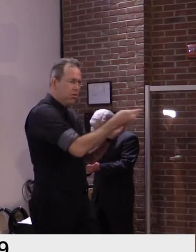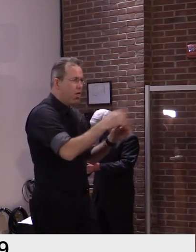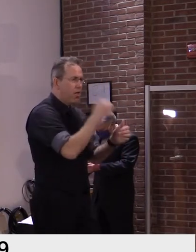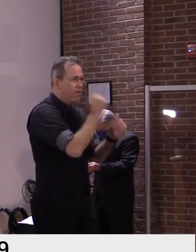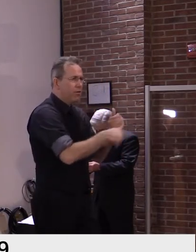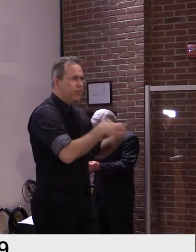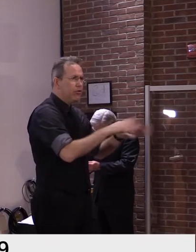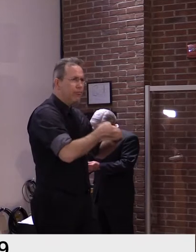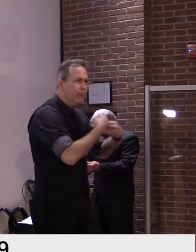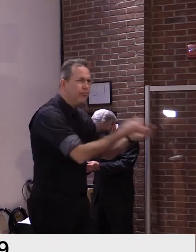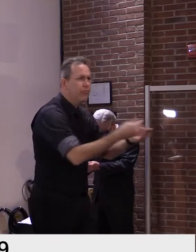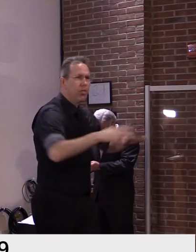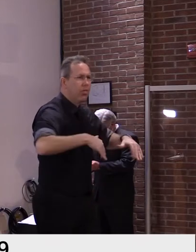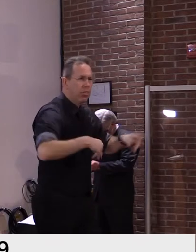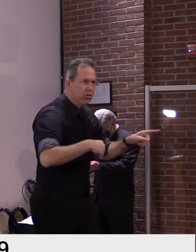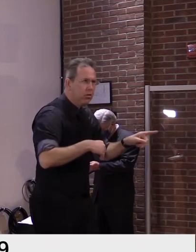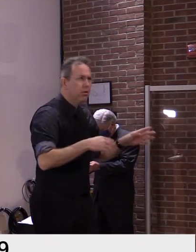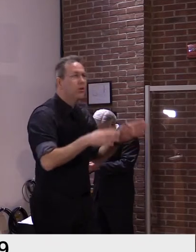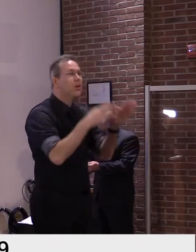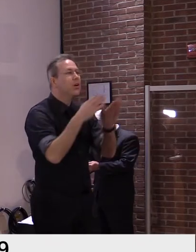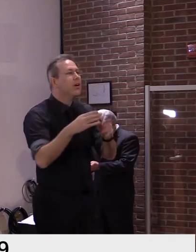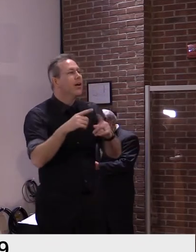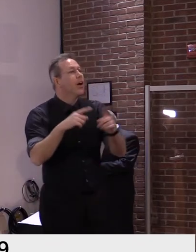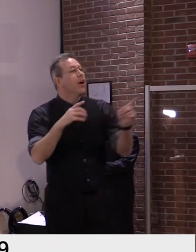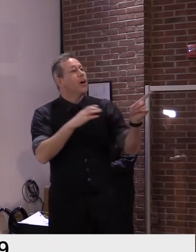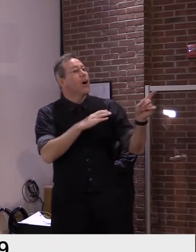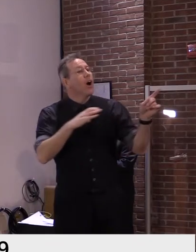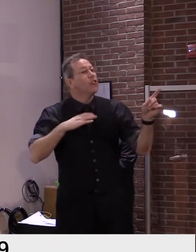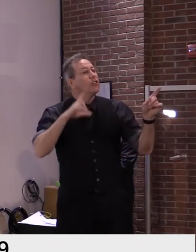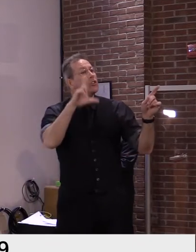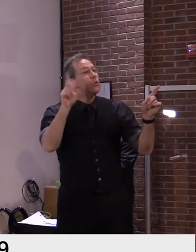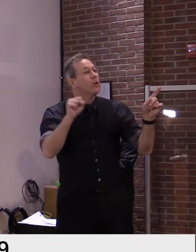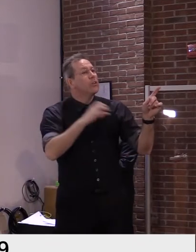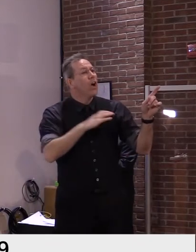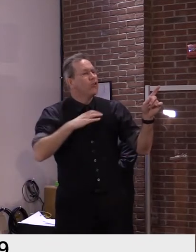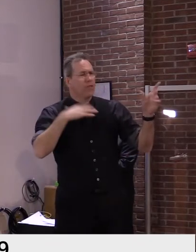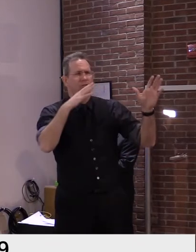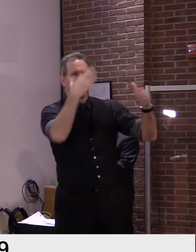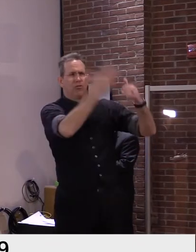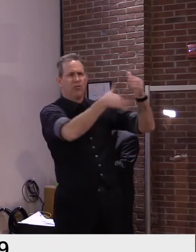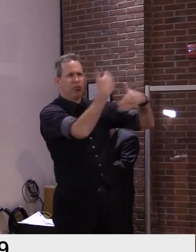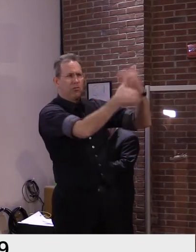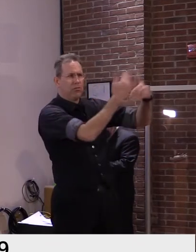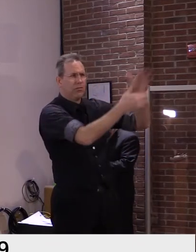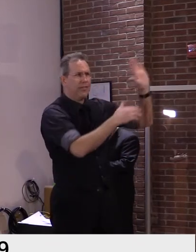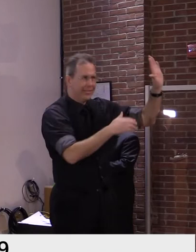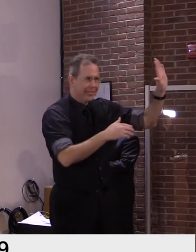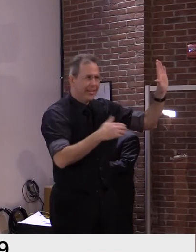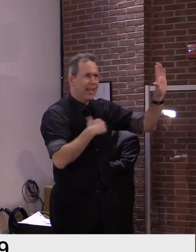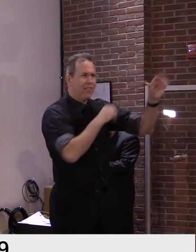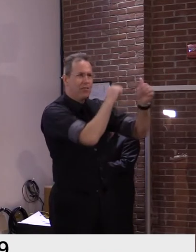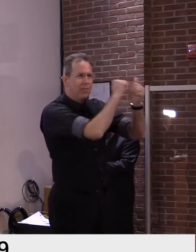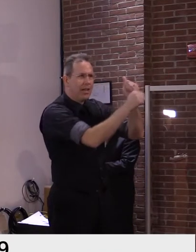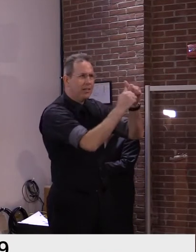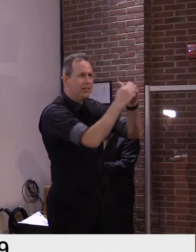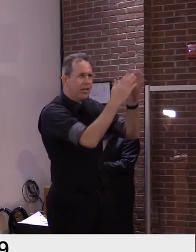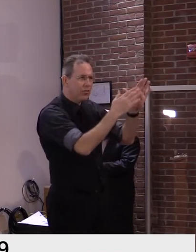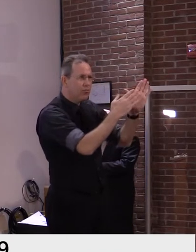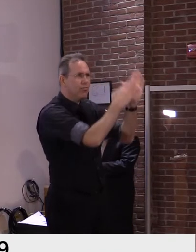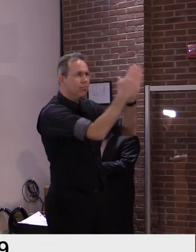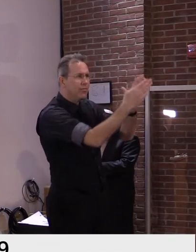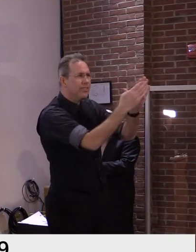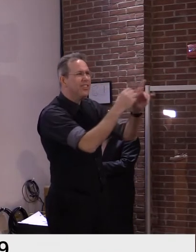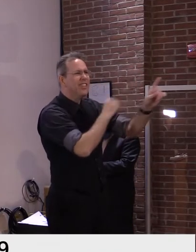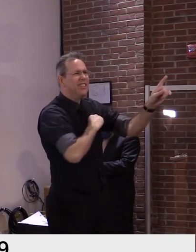holds true, though, for the Congress. It's passed the House. It's now going before the Senate, and it